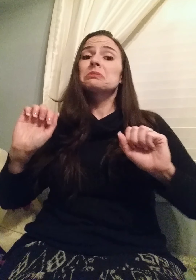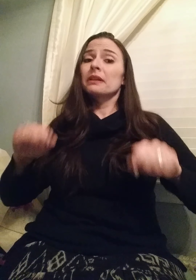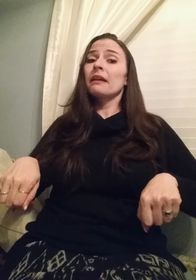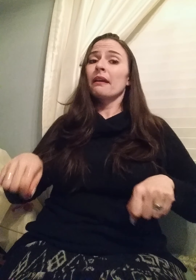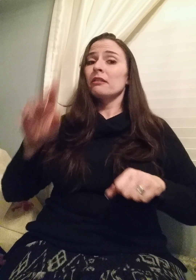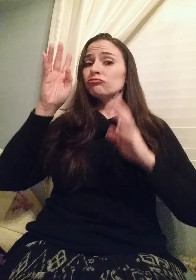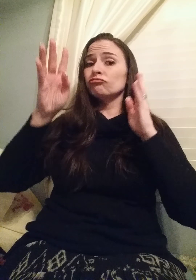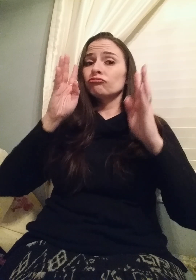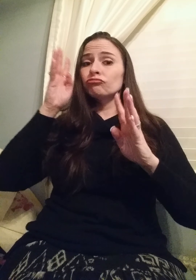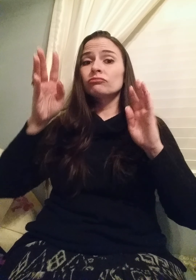topics.